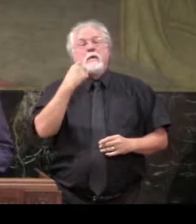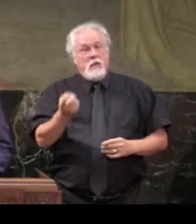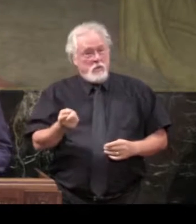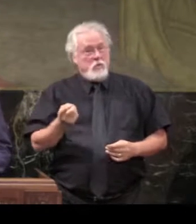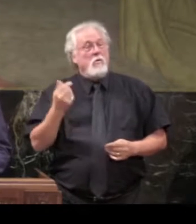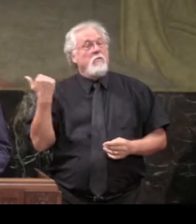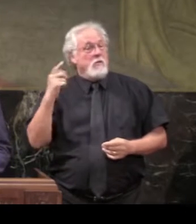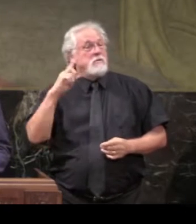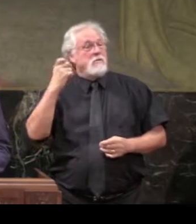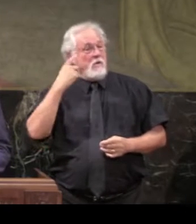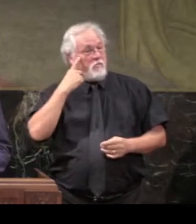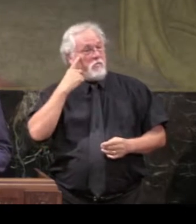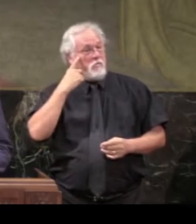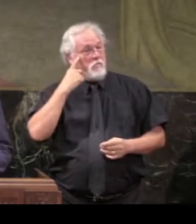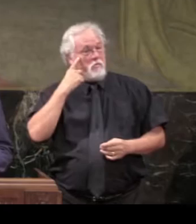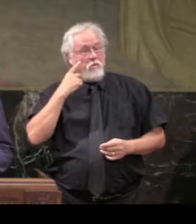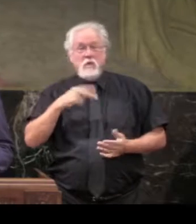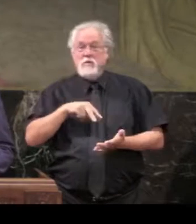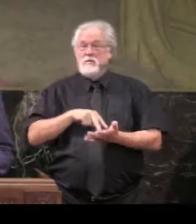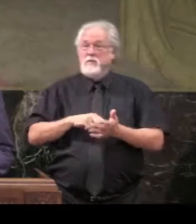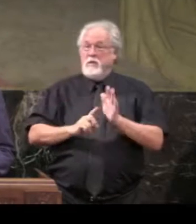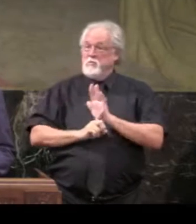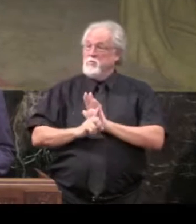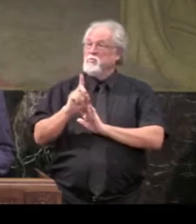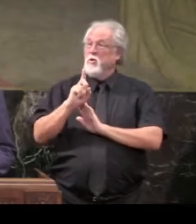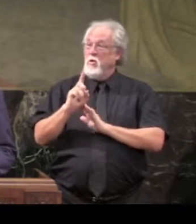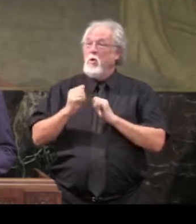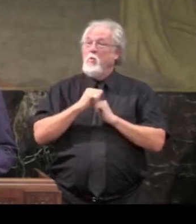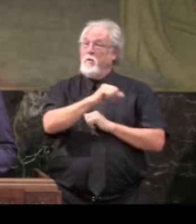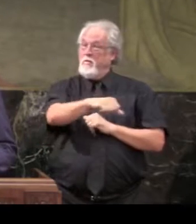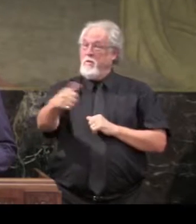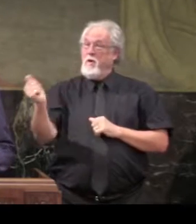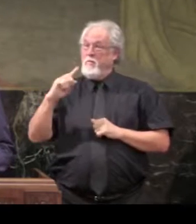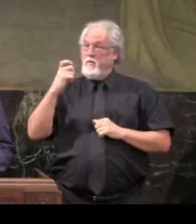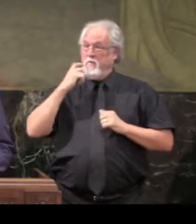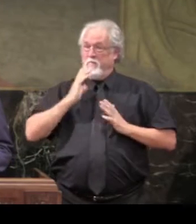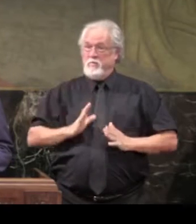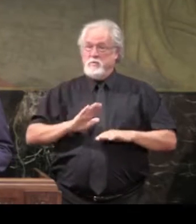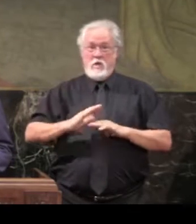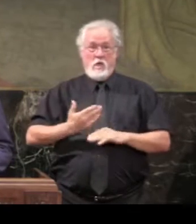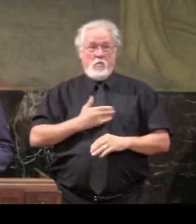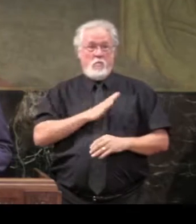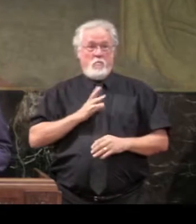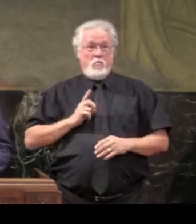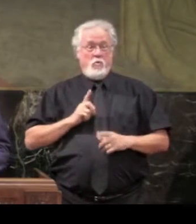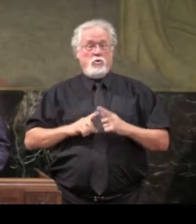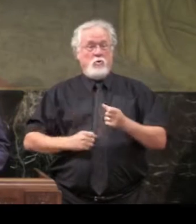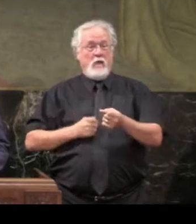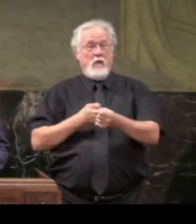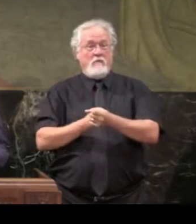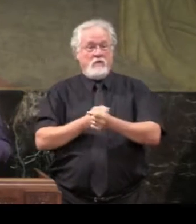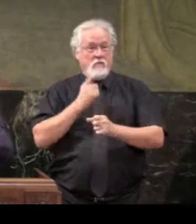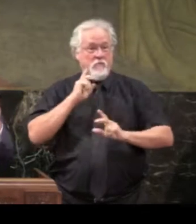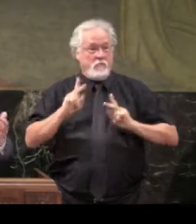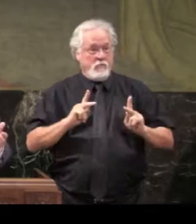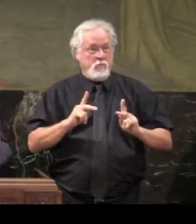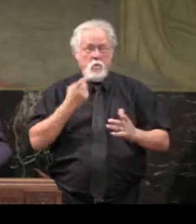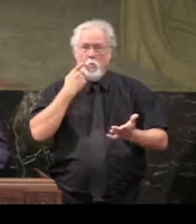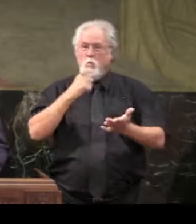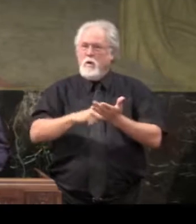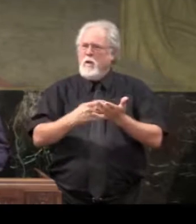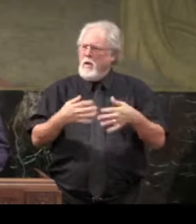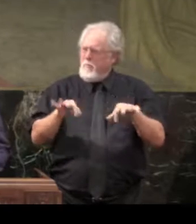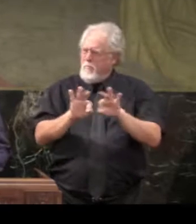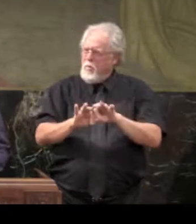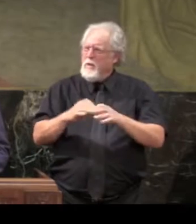is a governor who stands tall with other governors on our board to advocate for their people, to recognize the